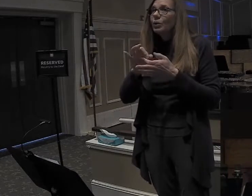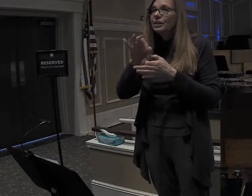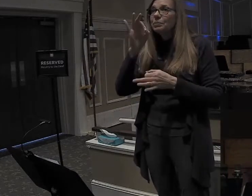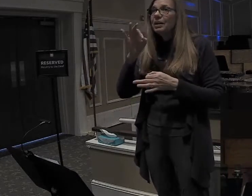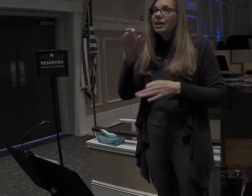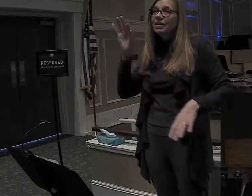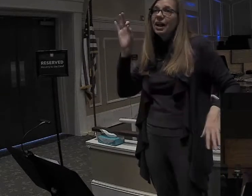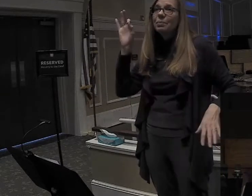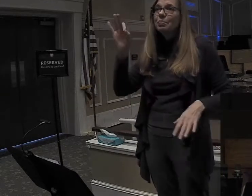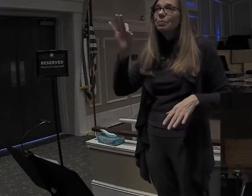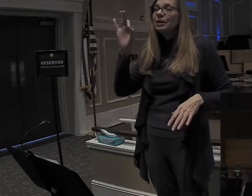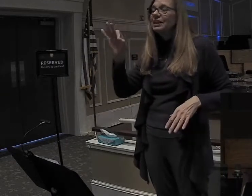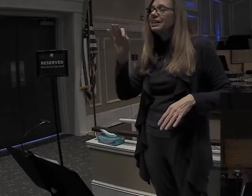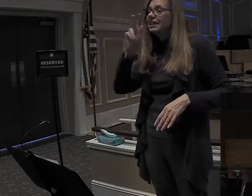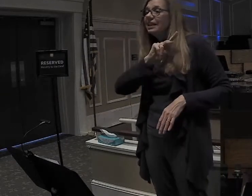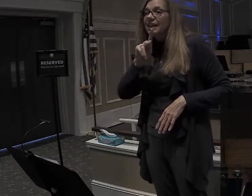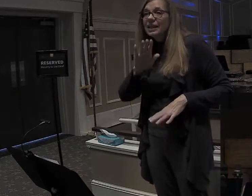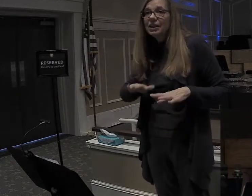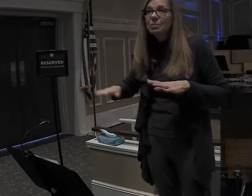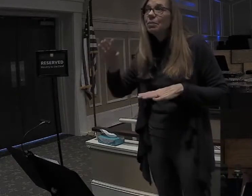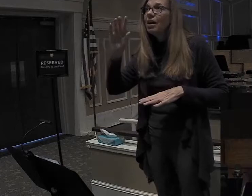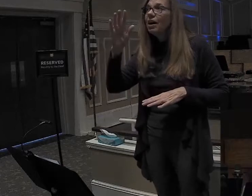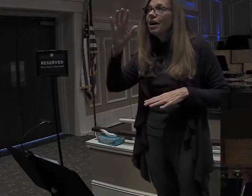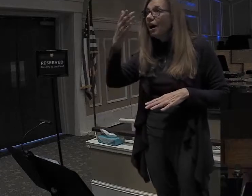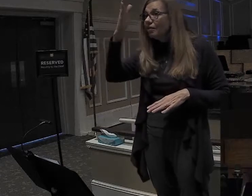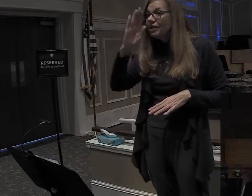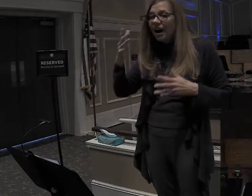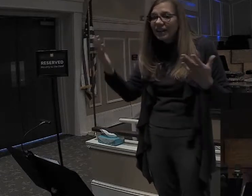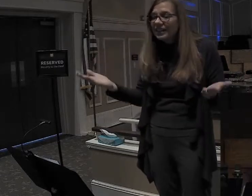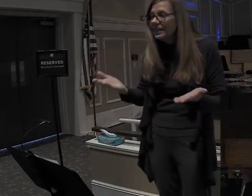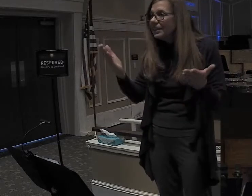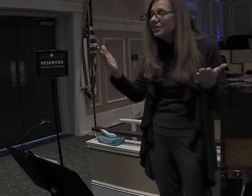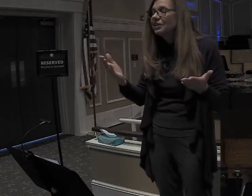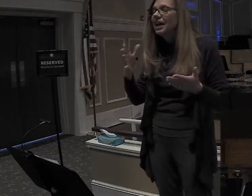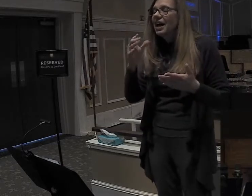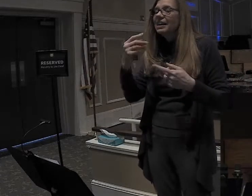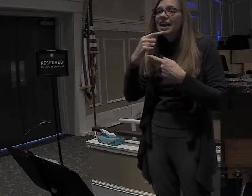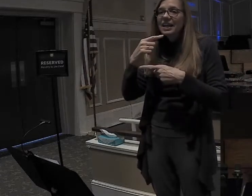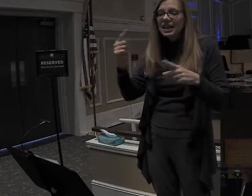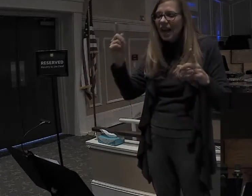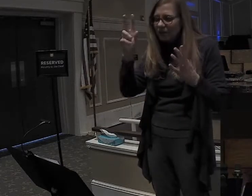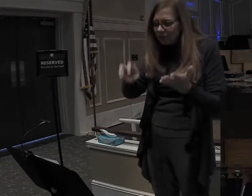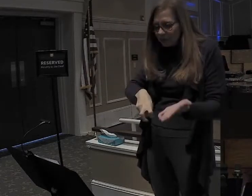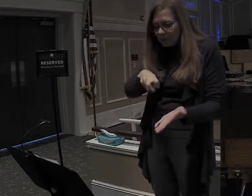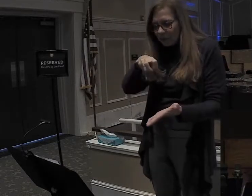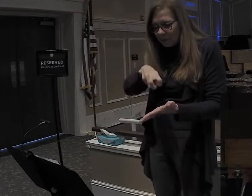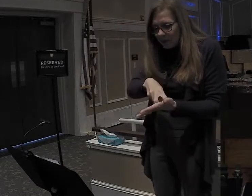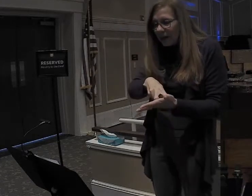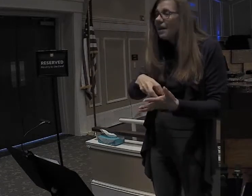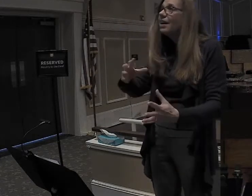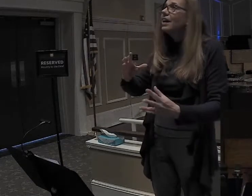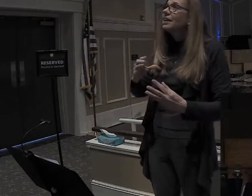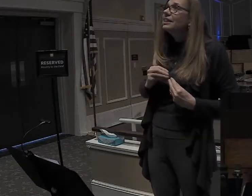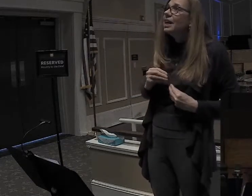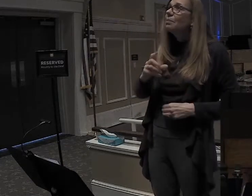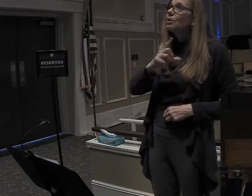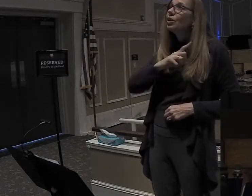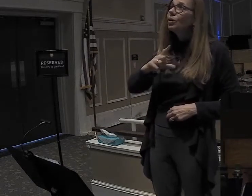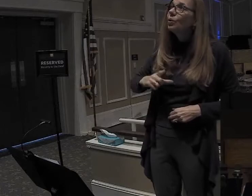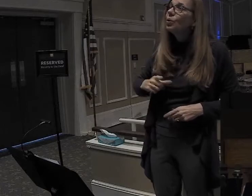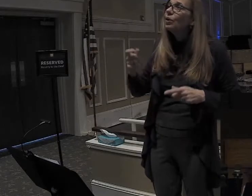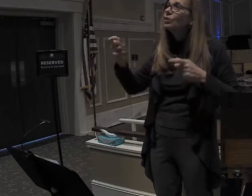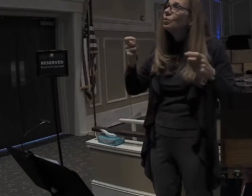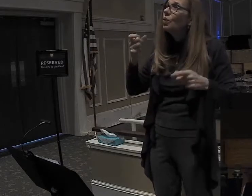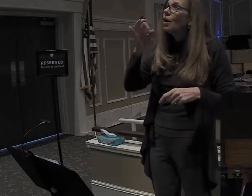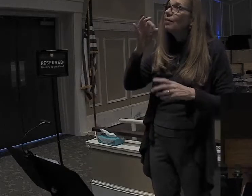salvation and the kingdom of God that had come. And they announced to the world to bend the knee to the lordship and reign of